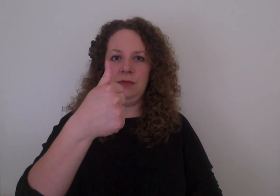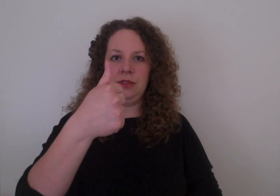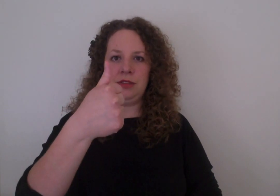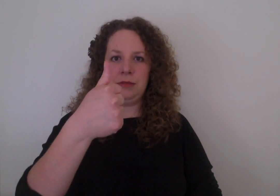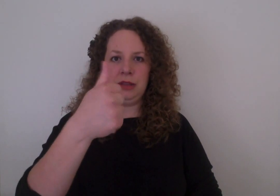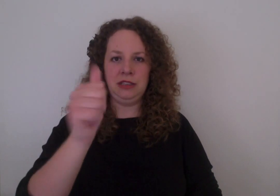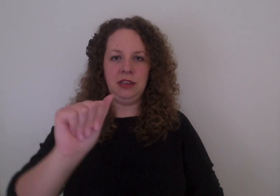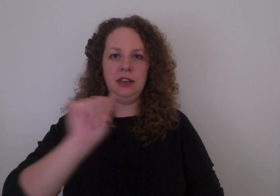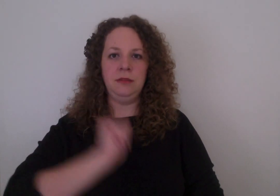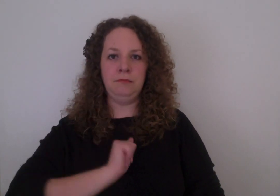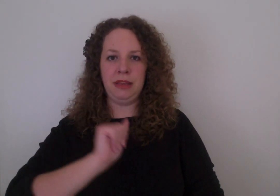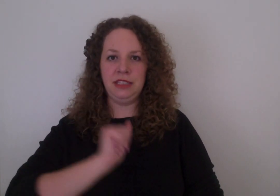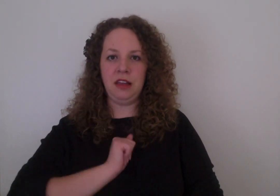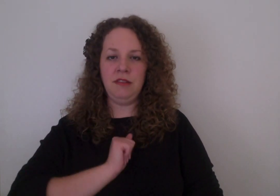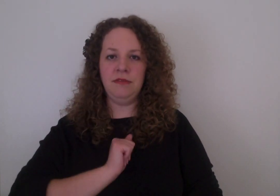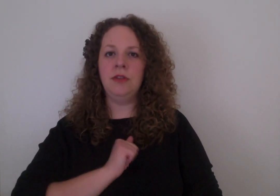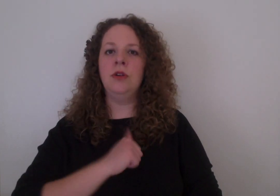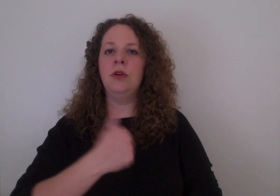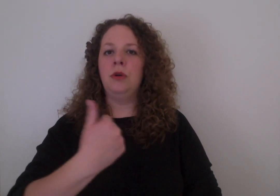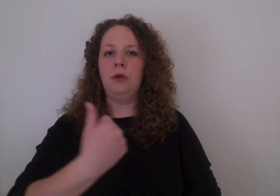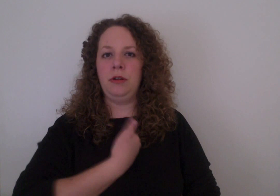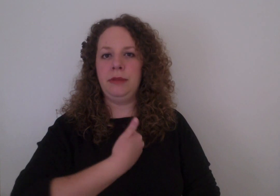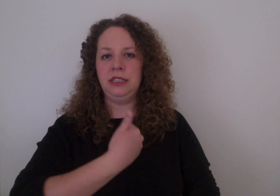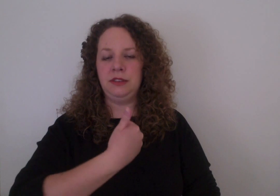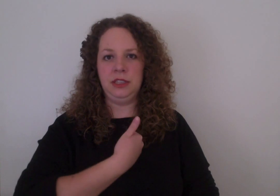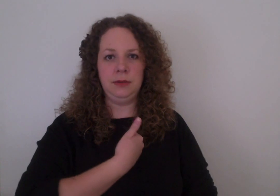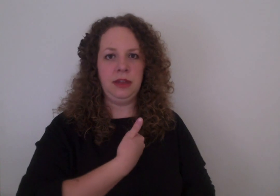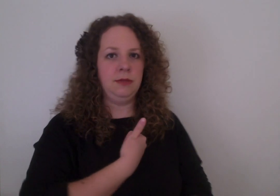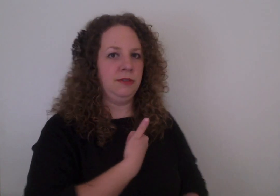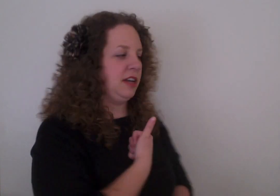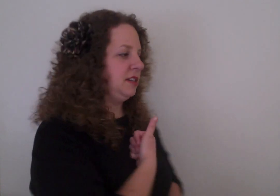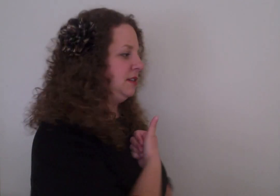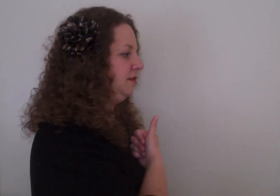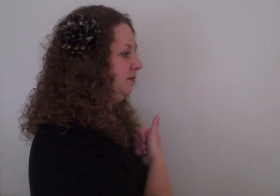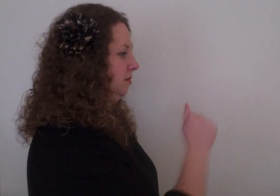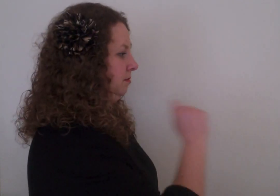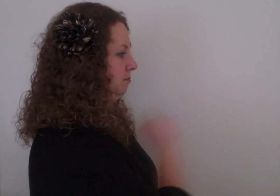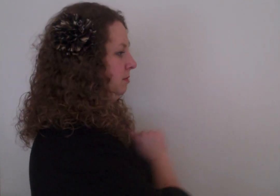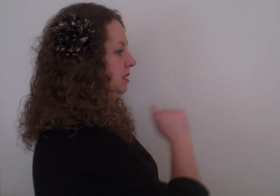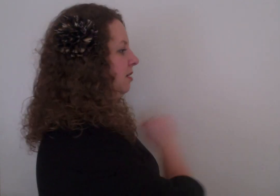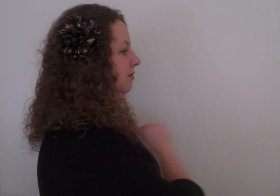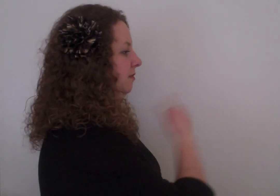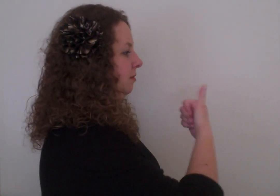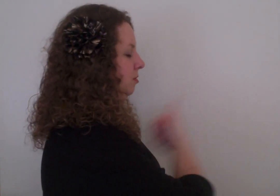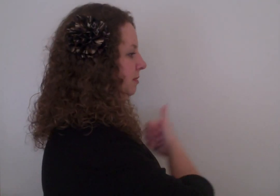the thumb extended, myself, or myself this way, the reflexive, myself, or